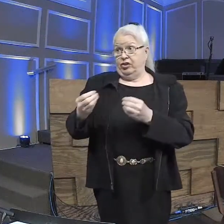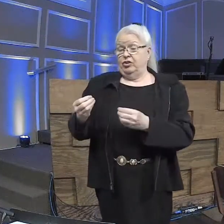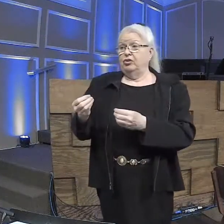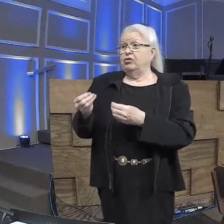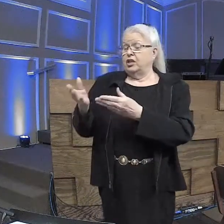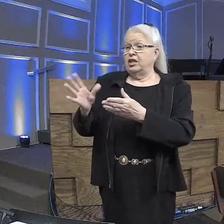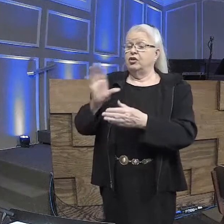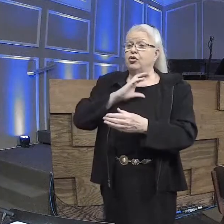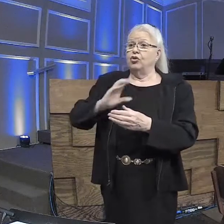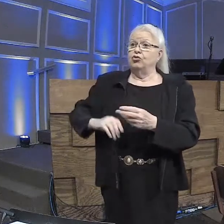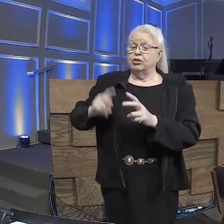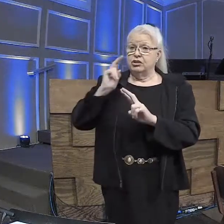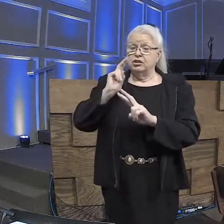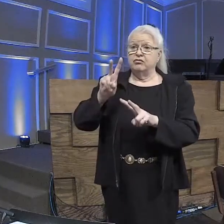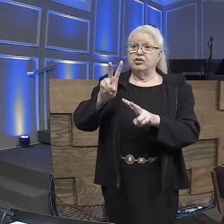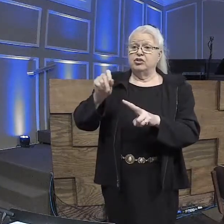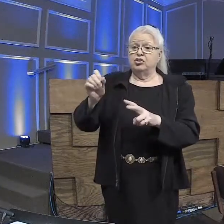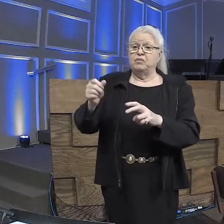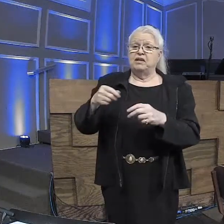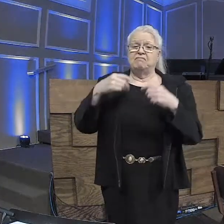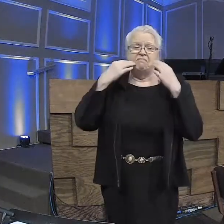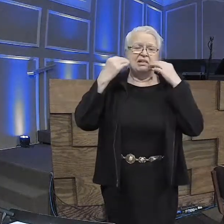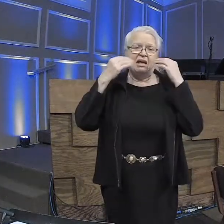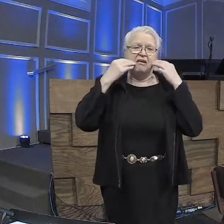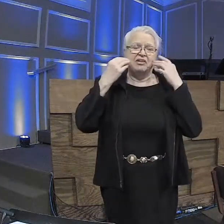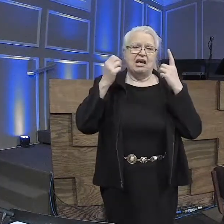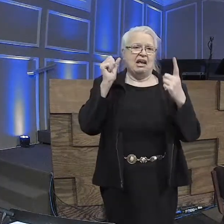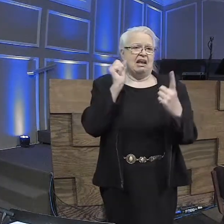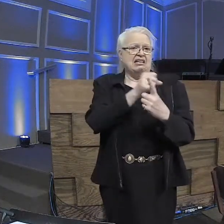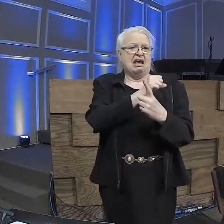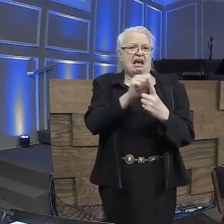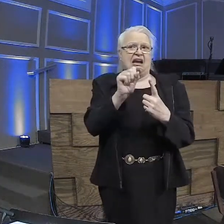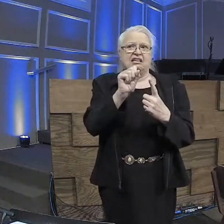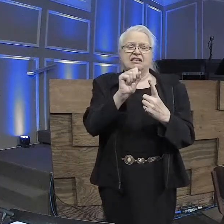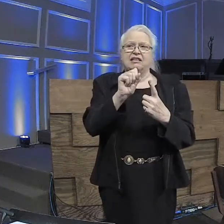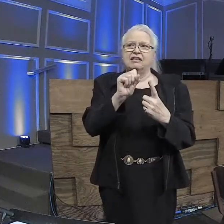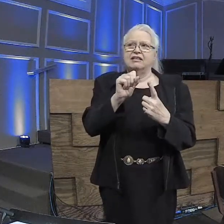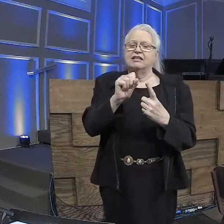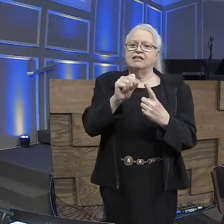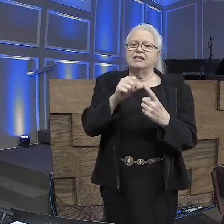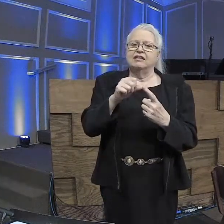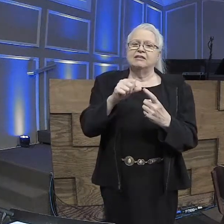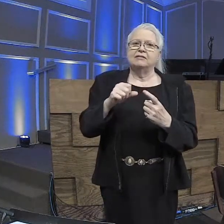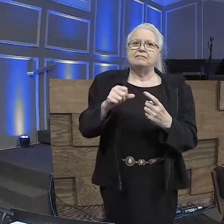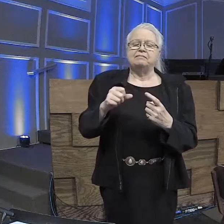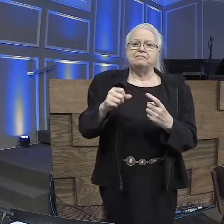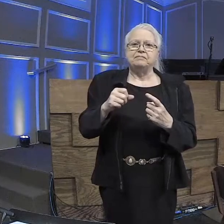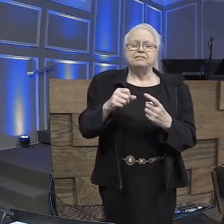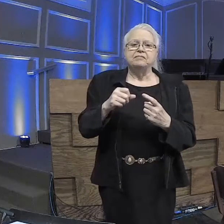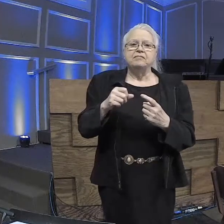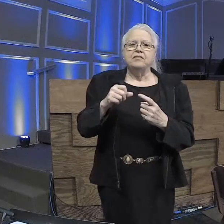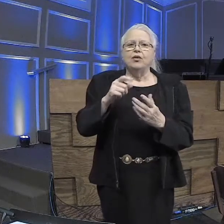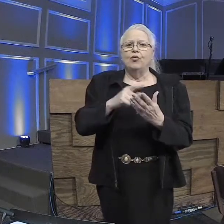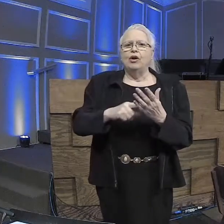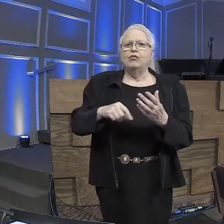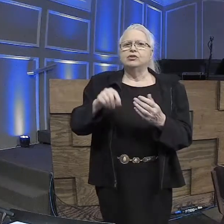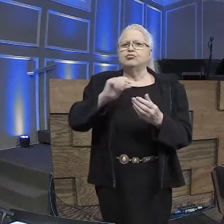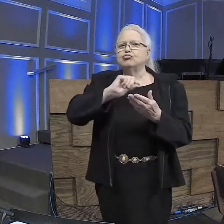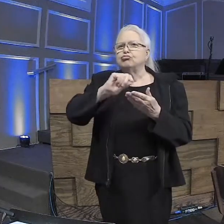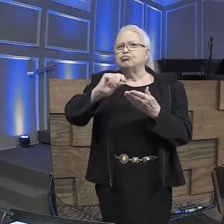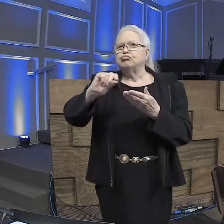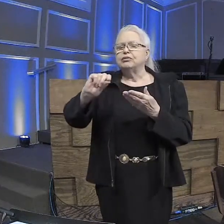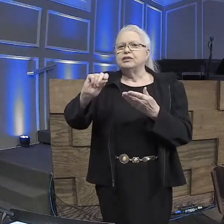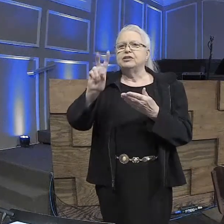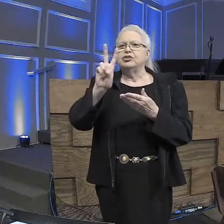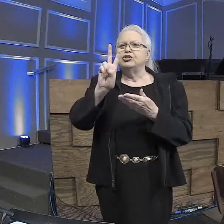harassed. You'll be laughed at. You'll be attacked. And the implication and application of what was written 2,000 years ago by